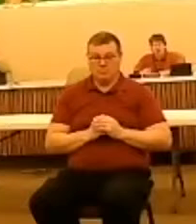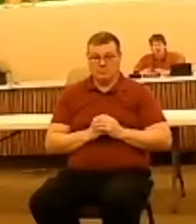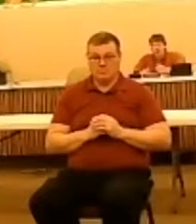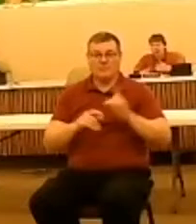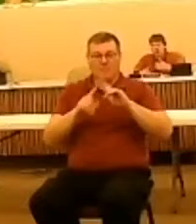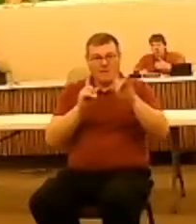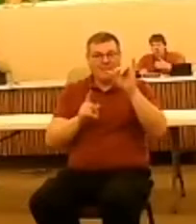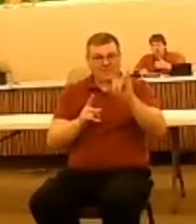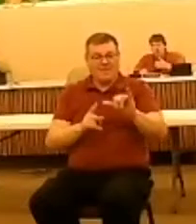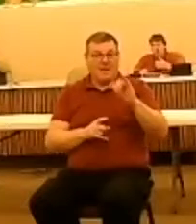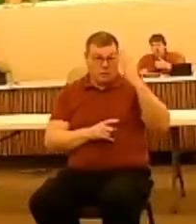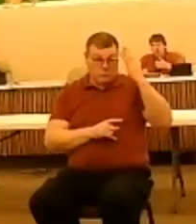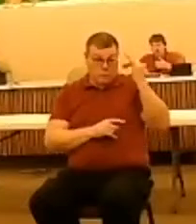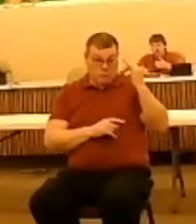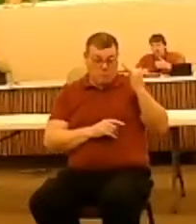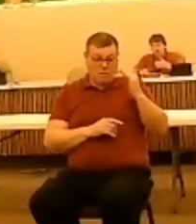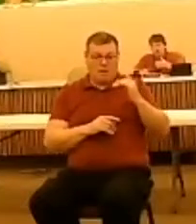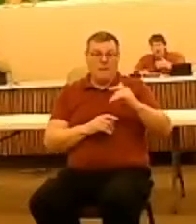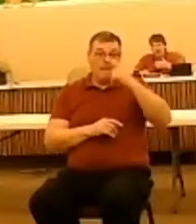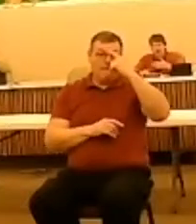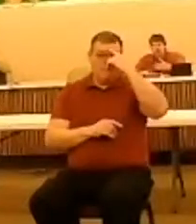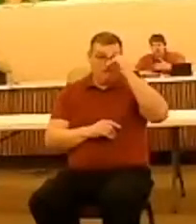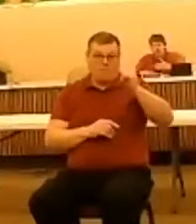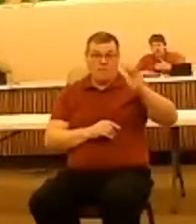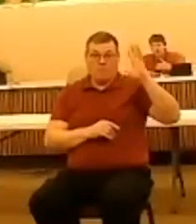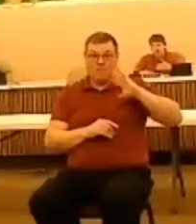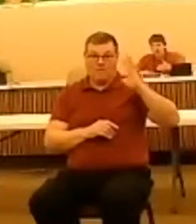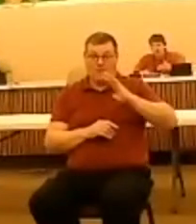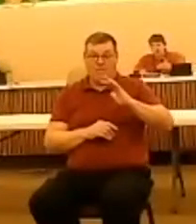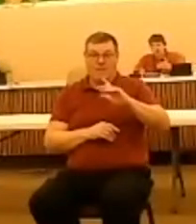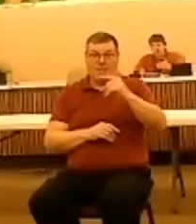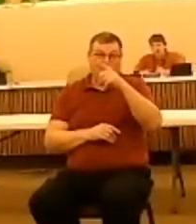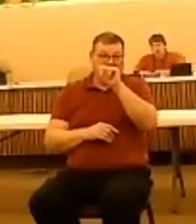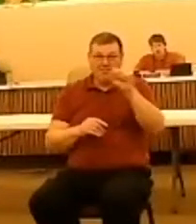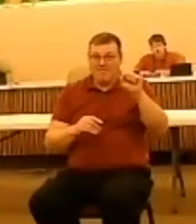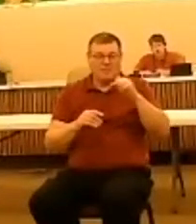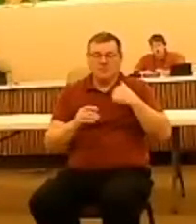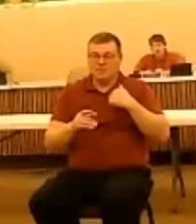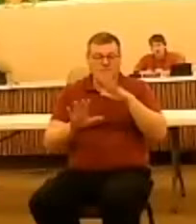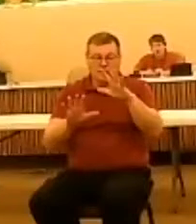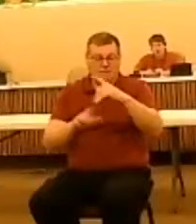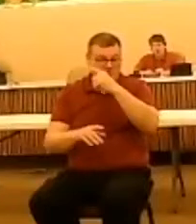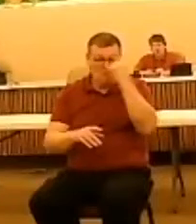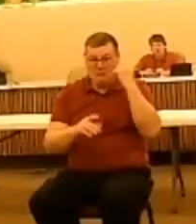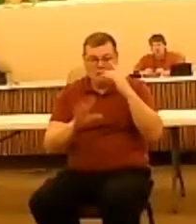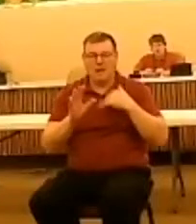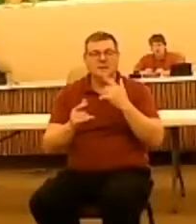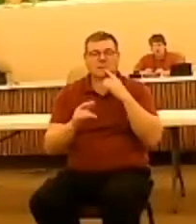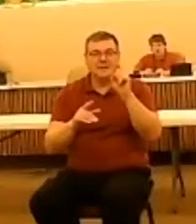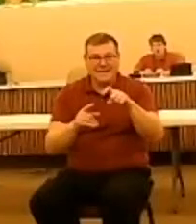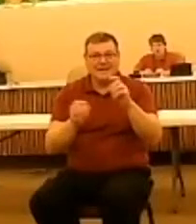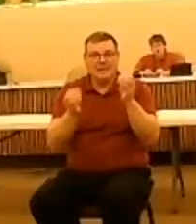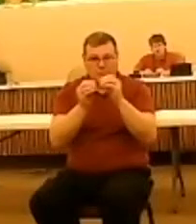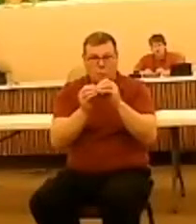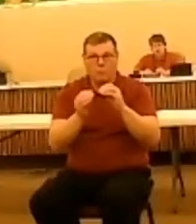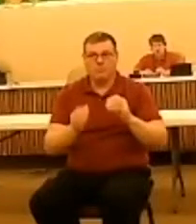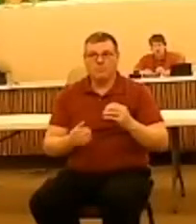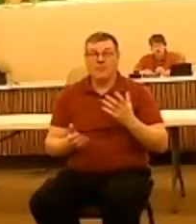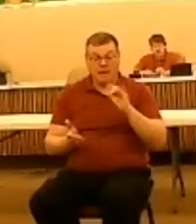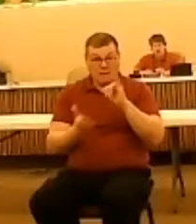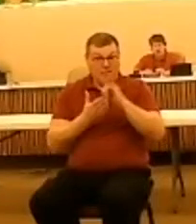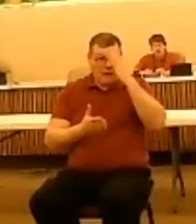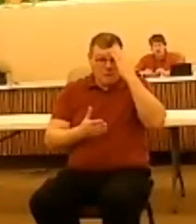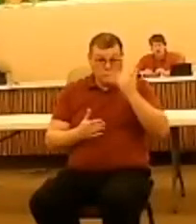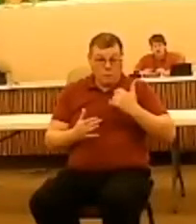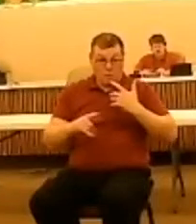back to why, because it was just a black massing model, I said, we really need more. That's why we're counting on you people to take